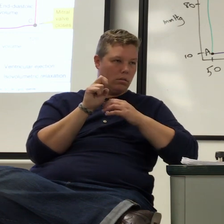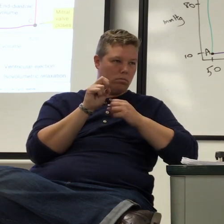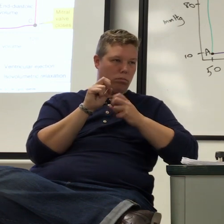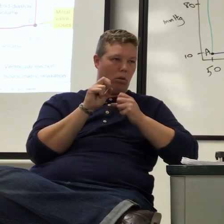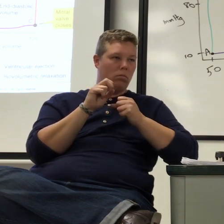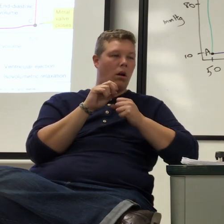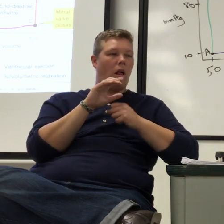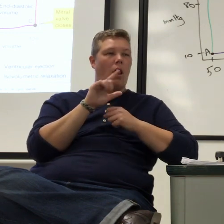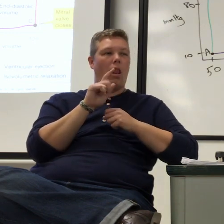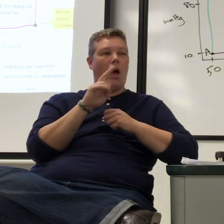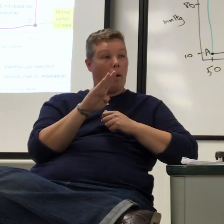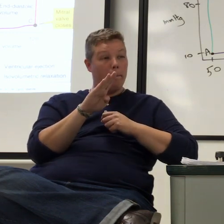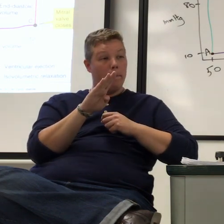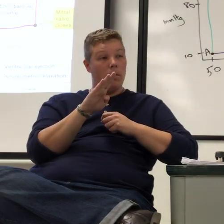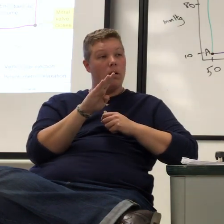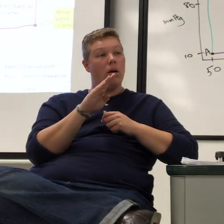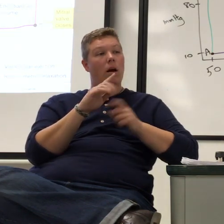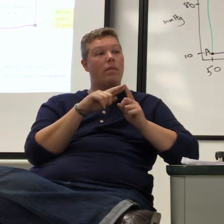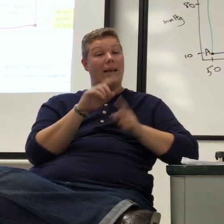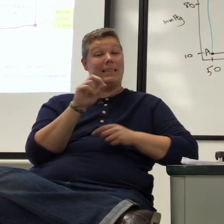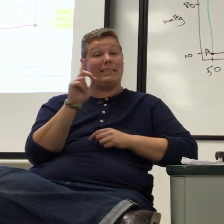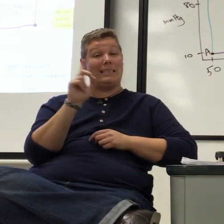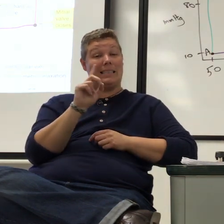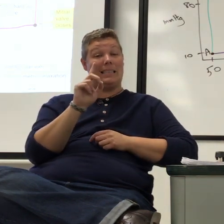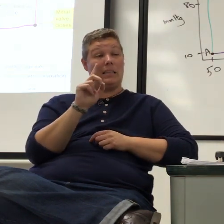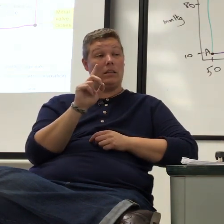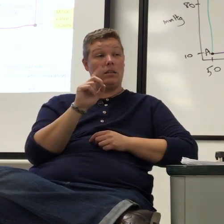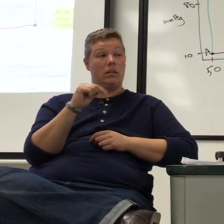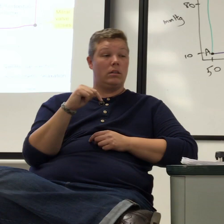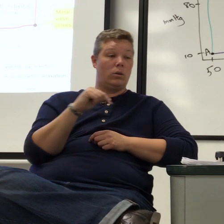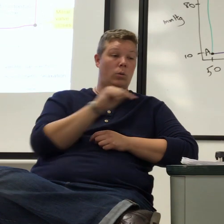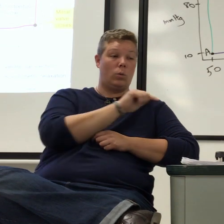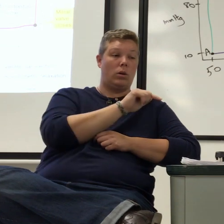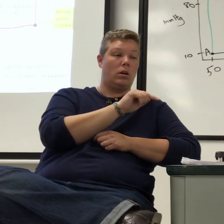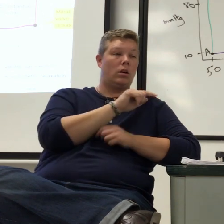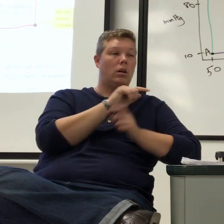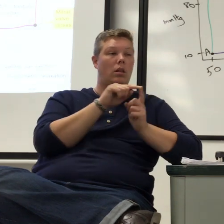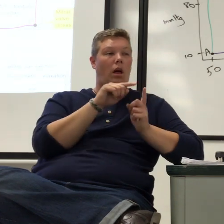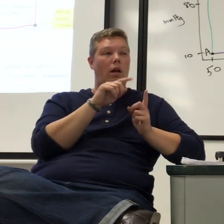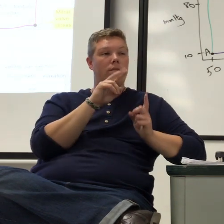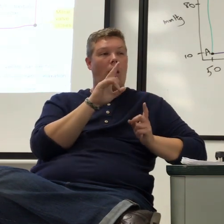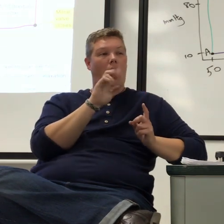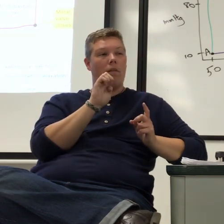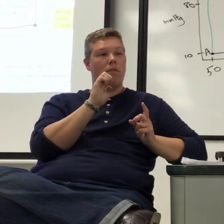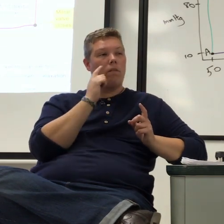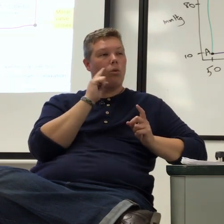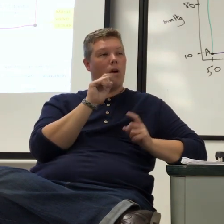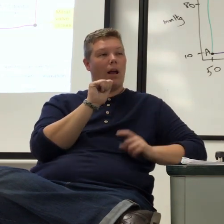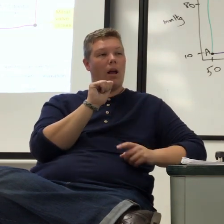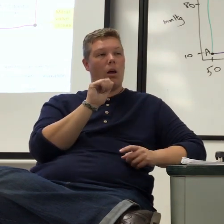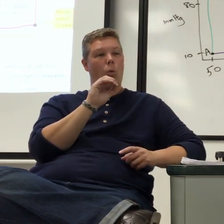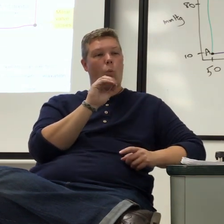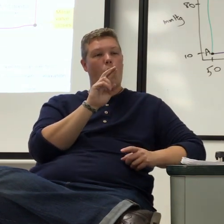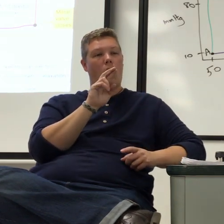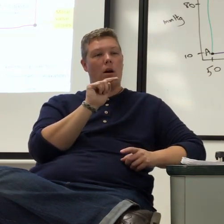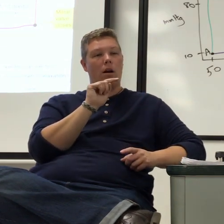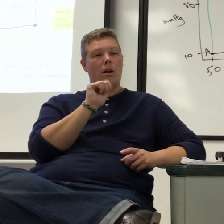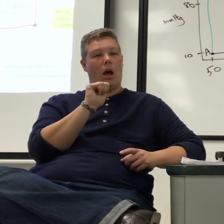So then what opens at D? The valve of the aorta. Let's just go with aortic valve.